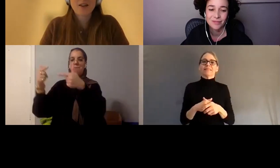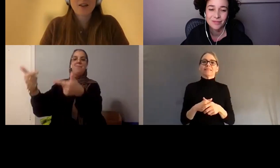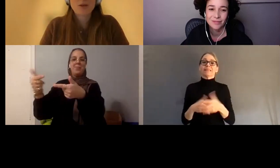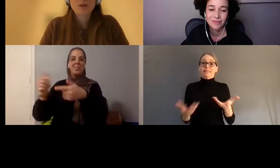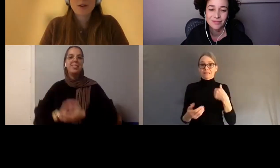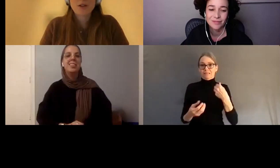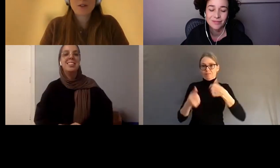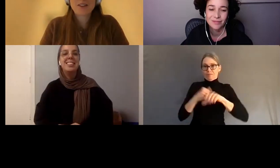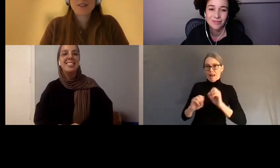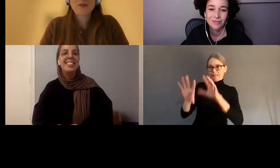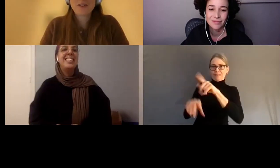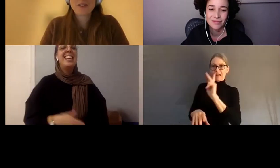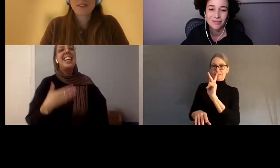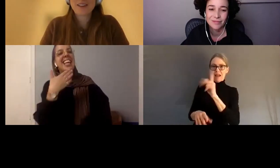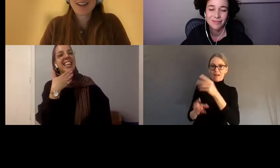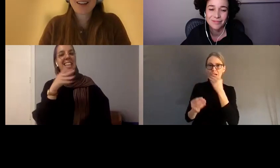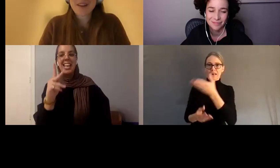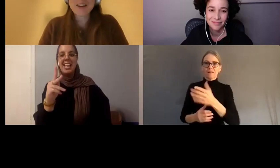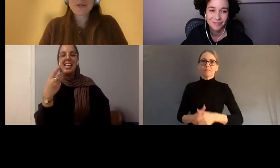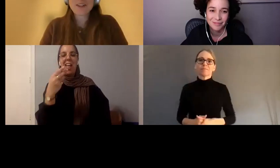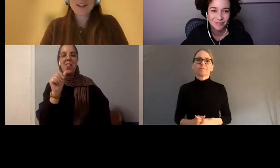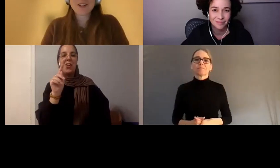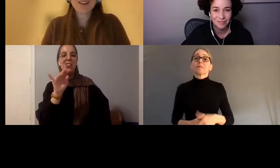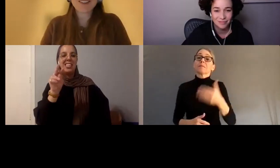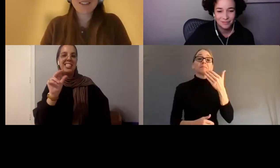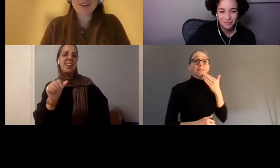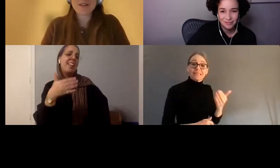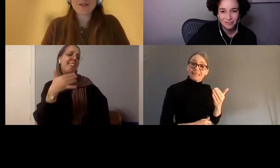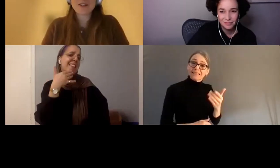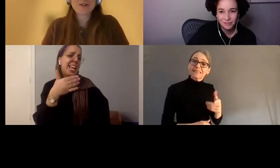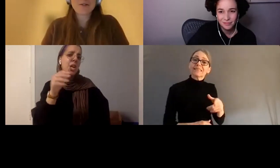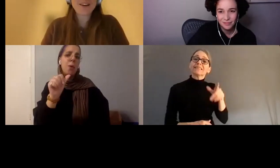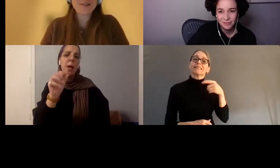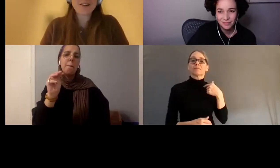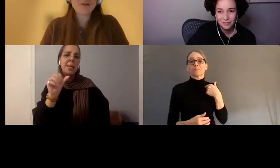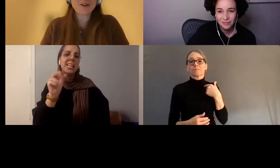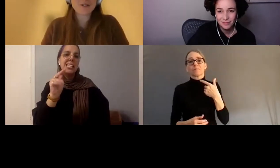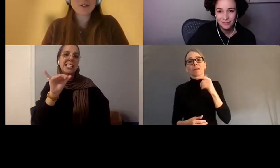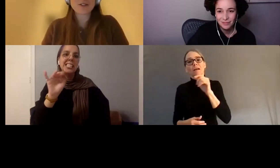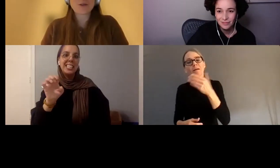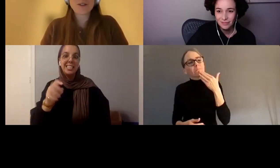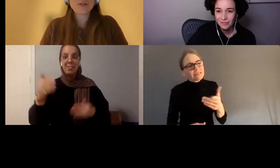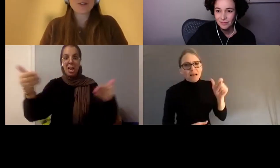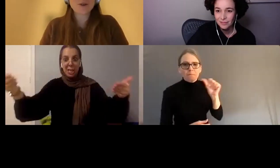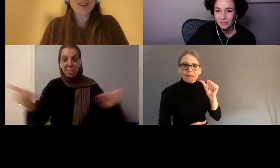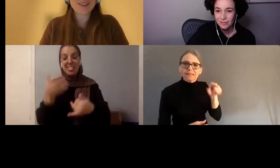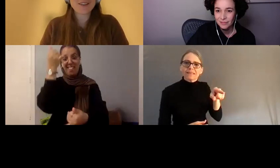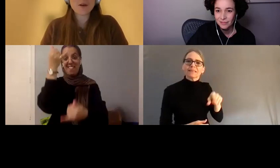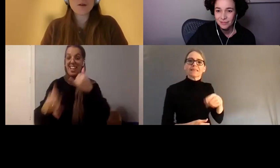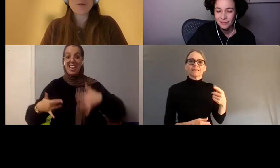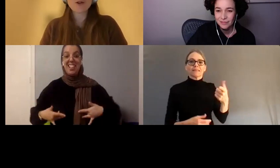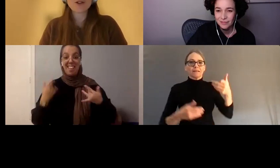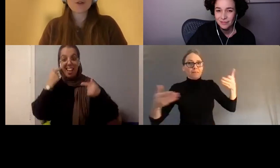Thank you so much, Amandine, for this introduction and the introduction of the final event for Total Screen, which is quite